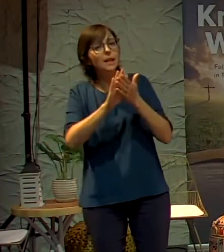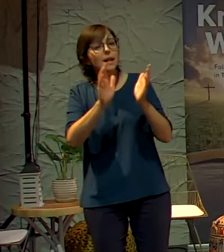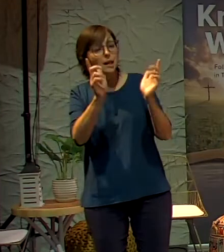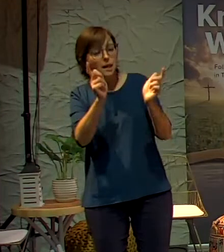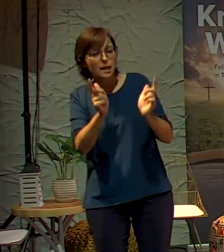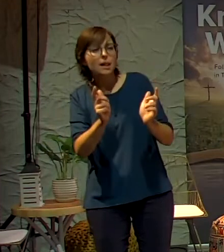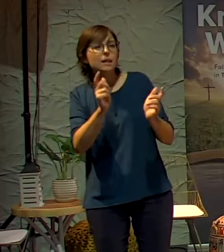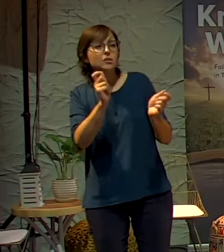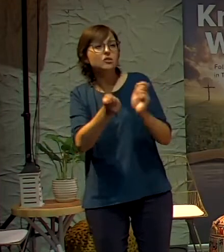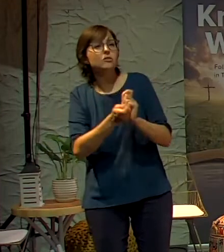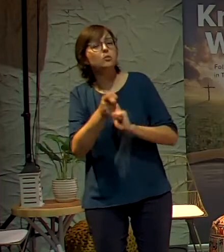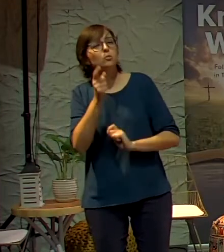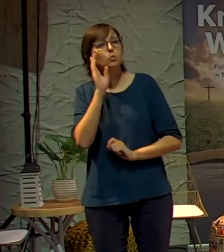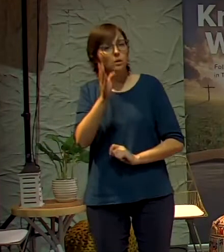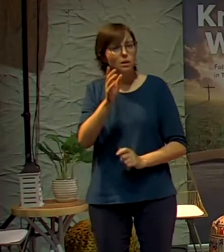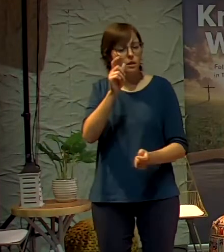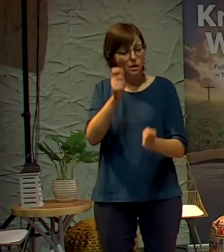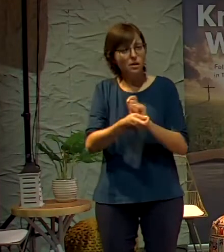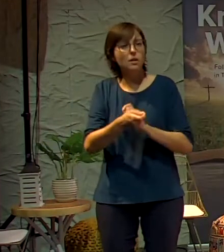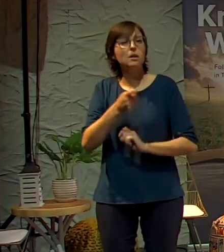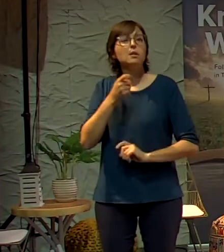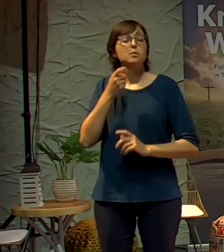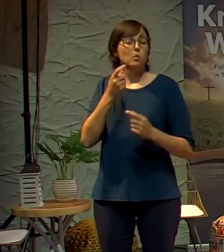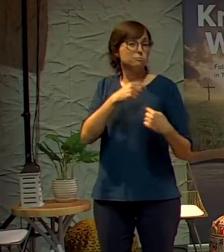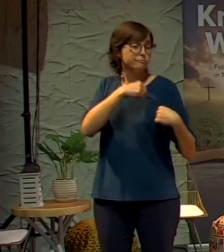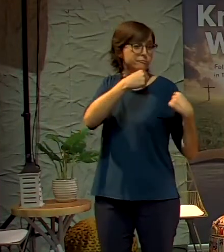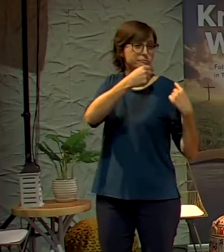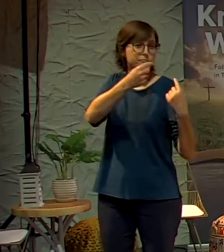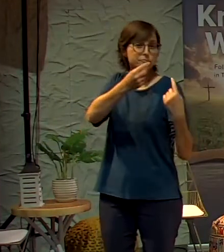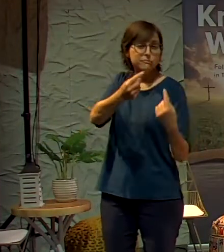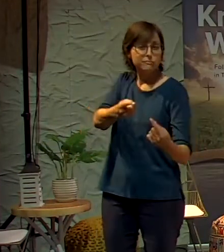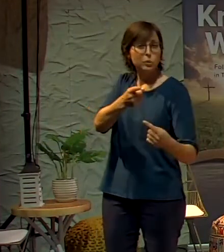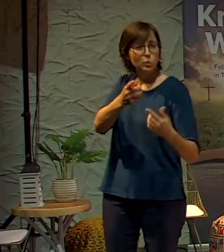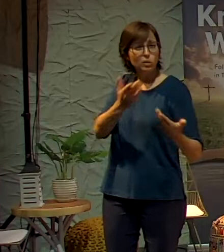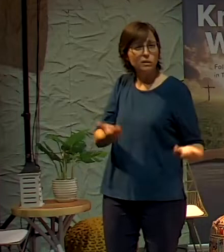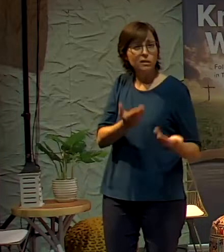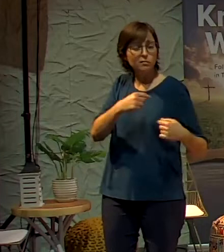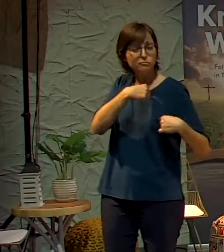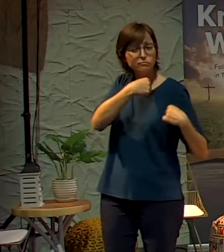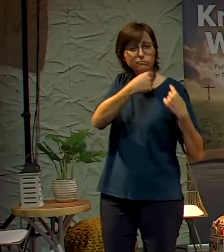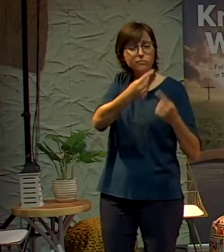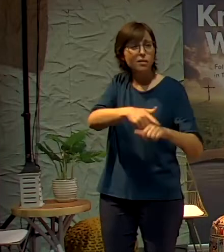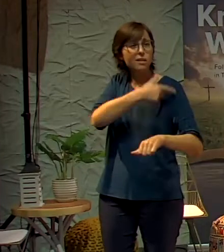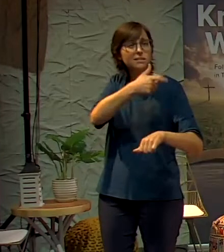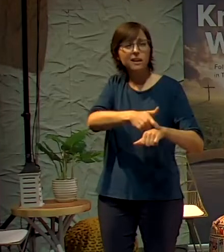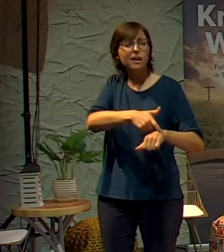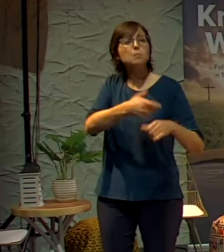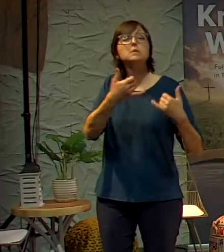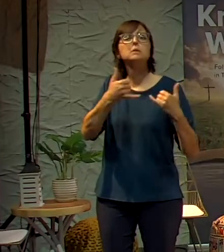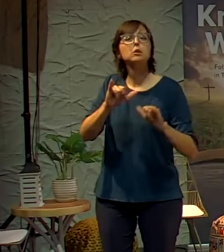you. So even if you've been around for long, be an outsider. Find that heart of an